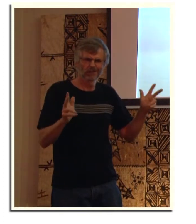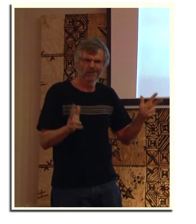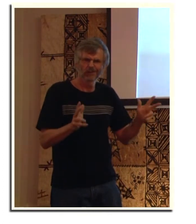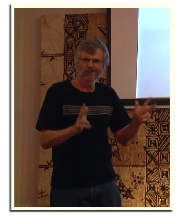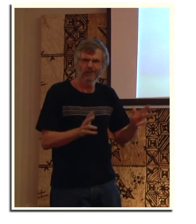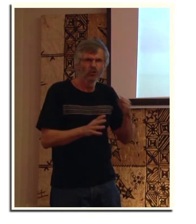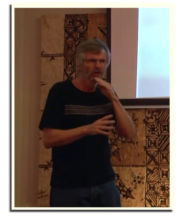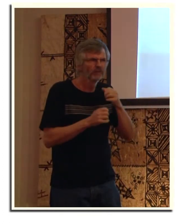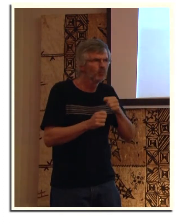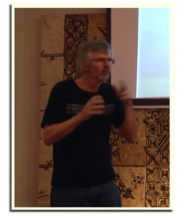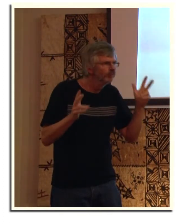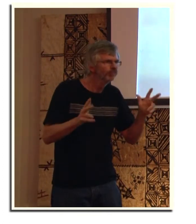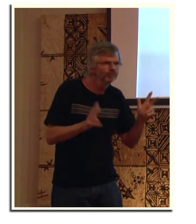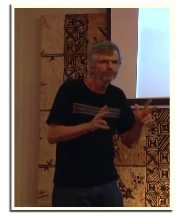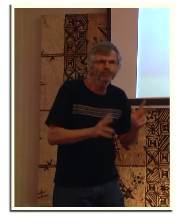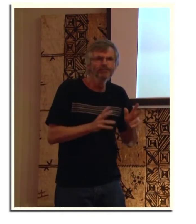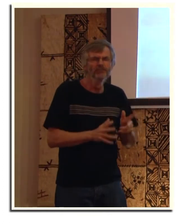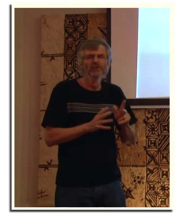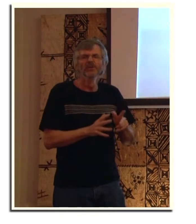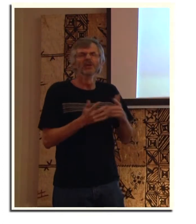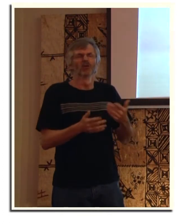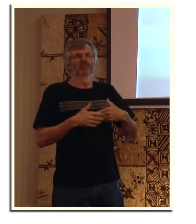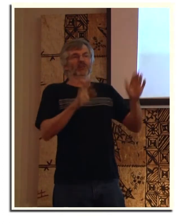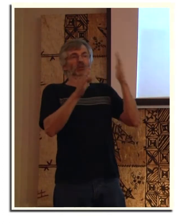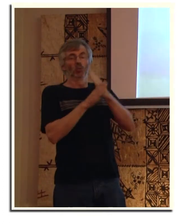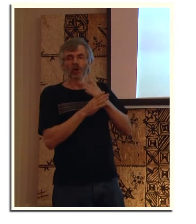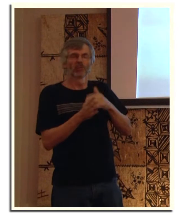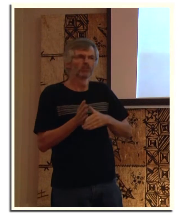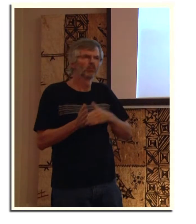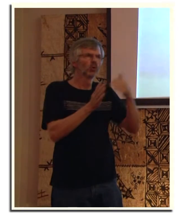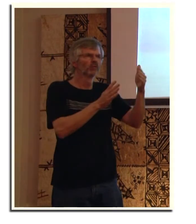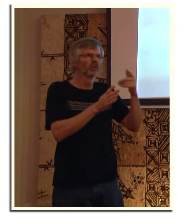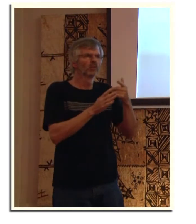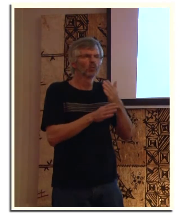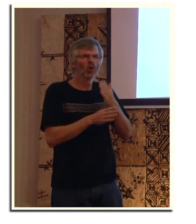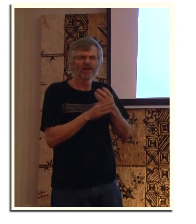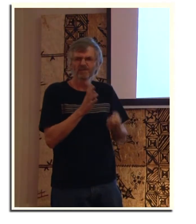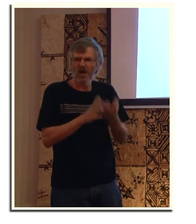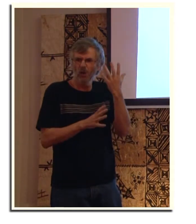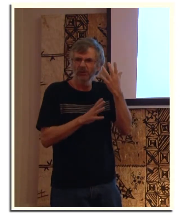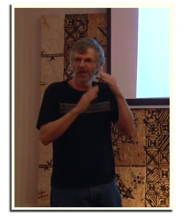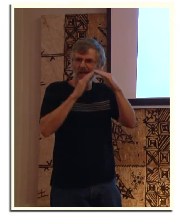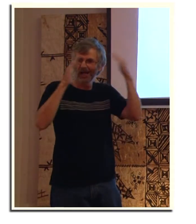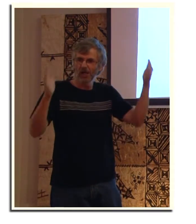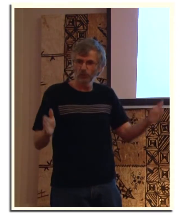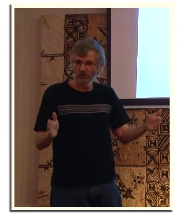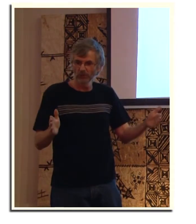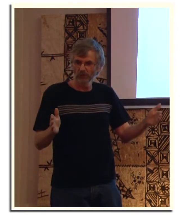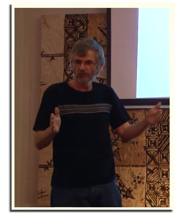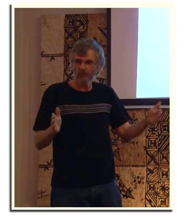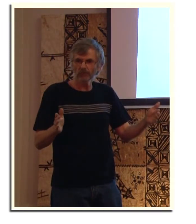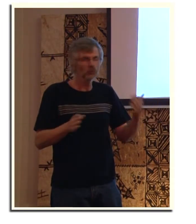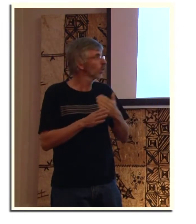of a dying art. And so after I finished that work, I went and worked